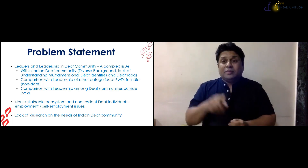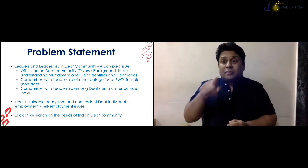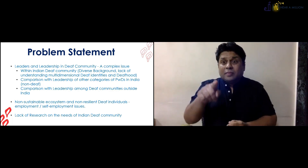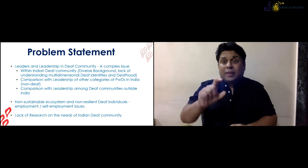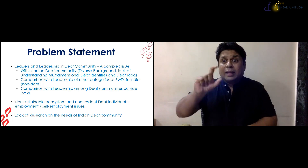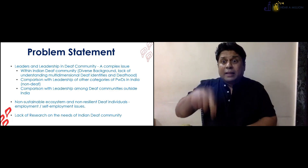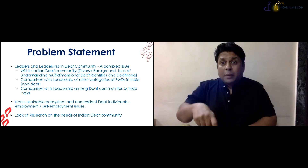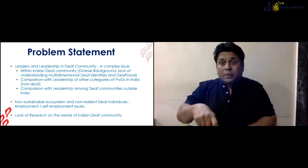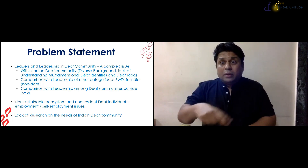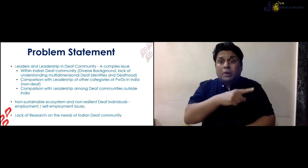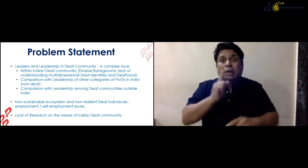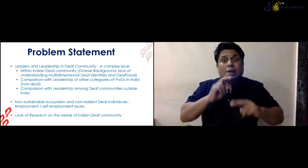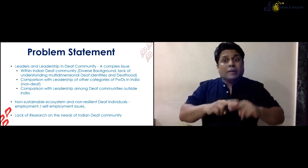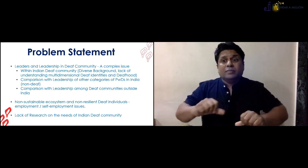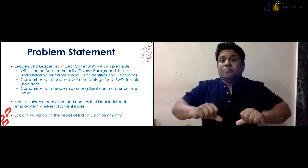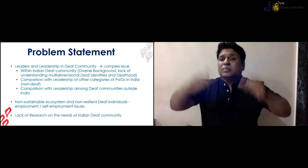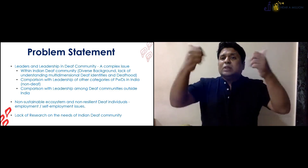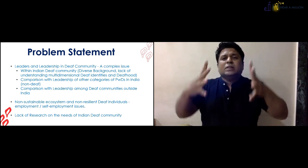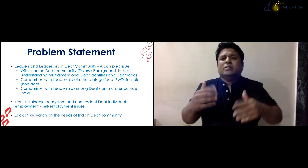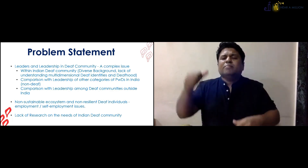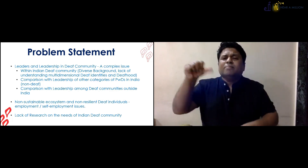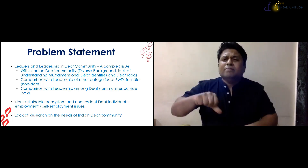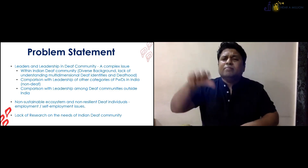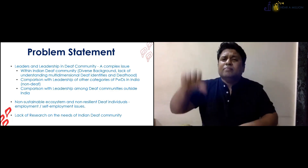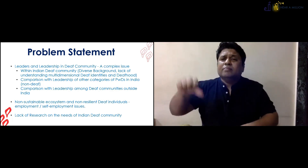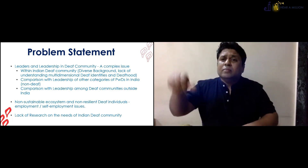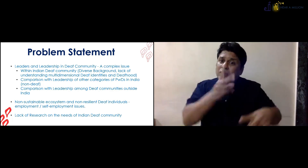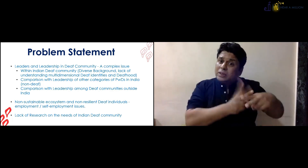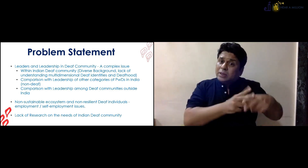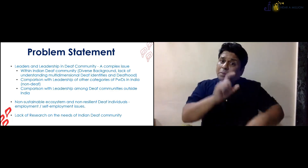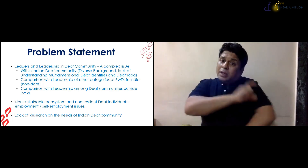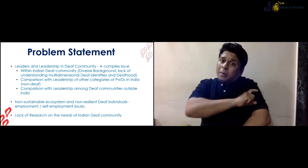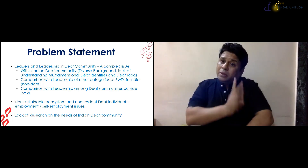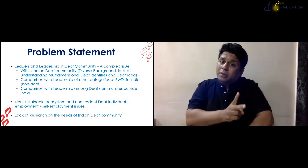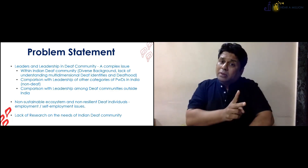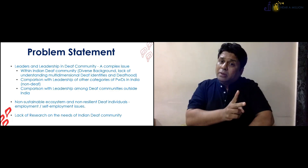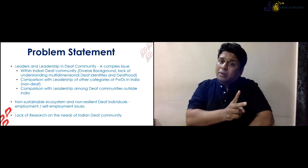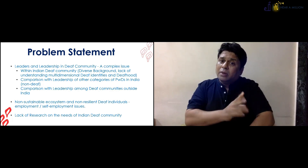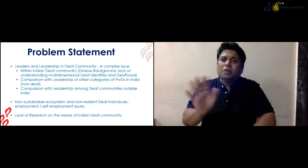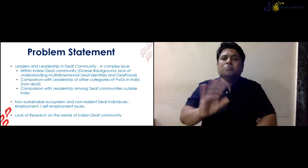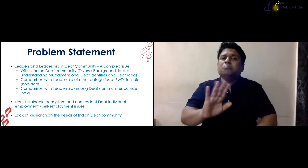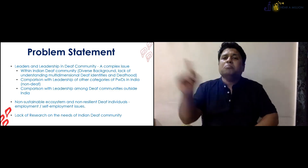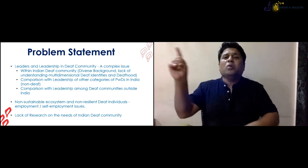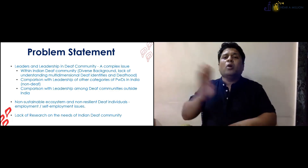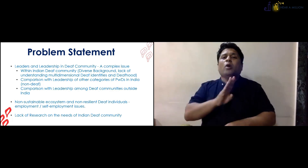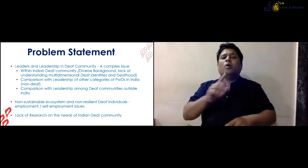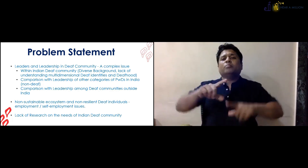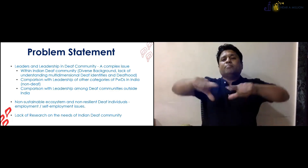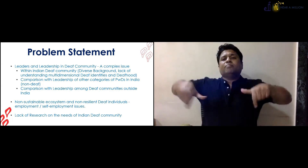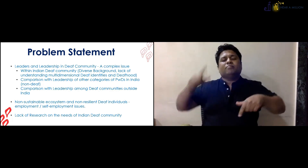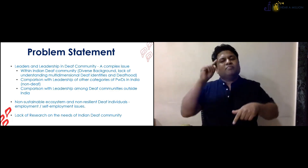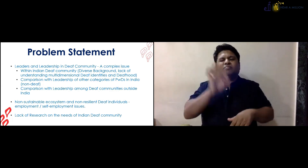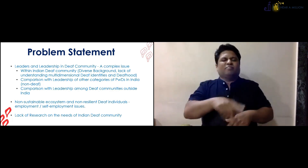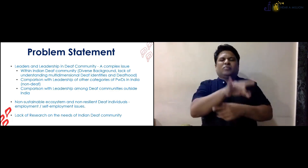respect to time, place, and everything. So the captain, if the captain is not successful, say once,